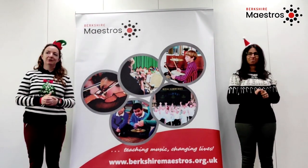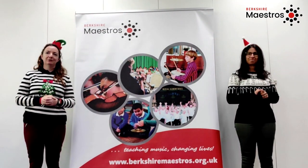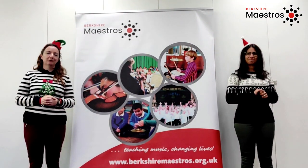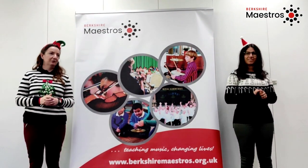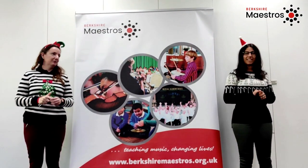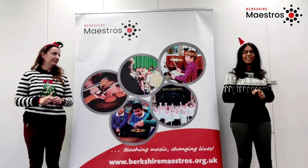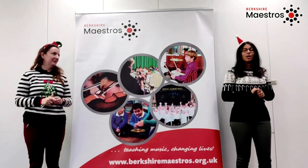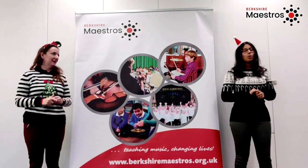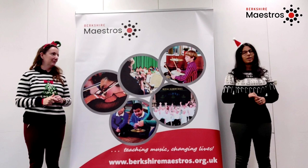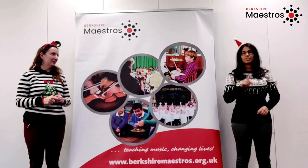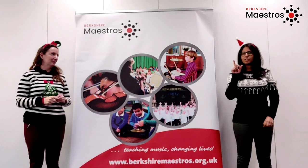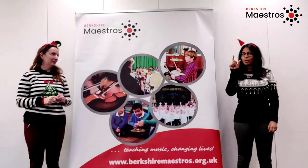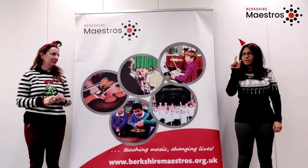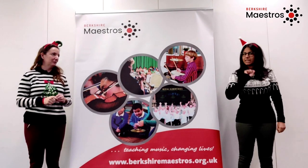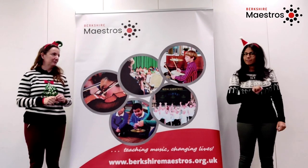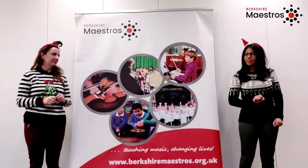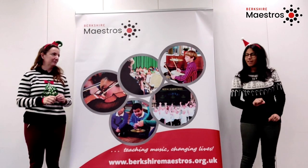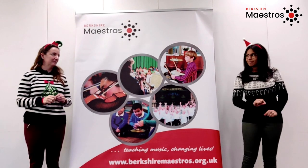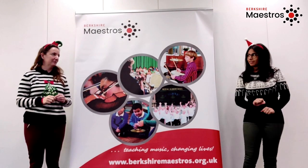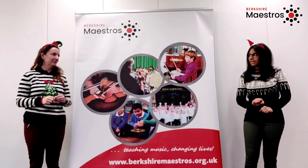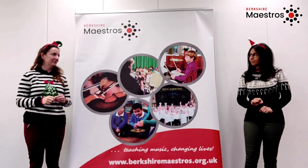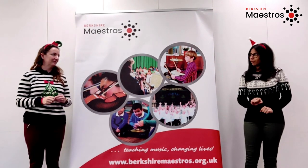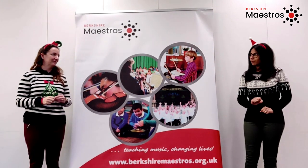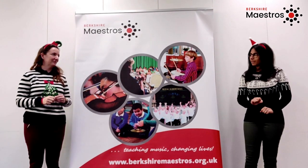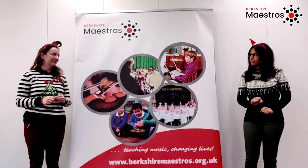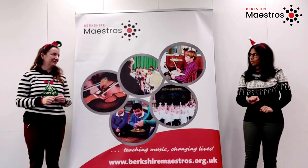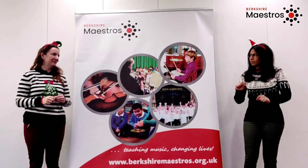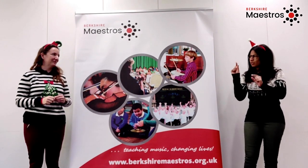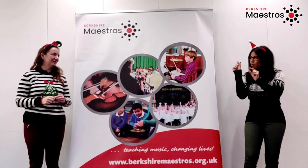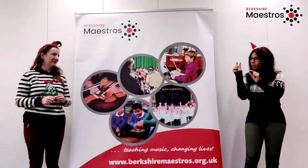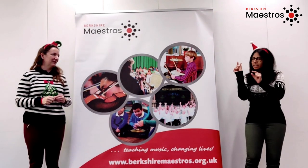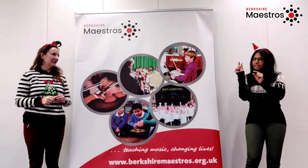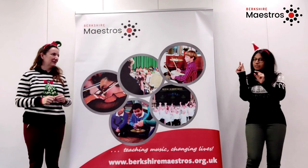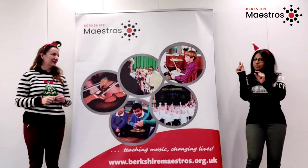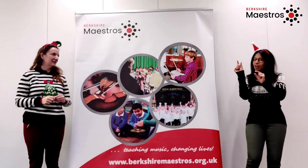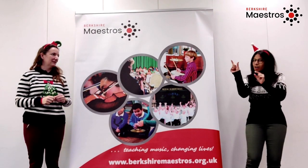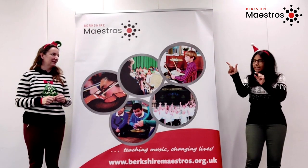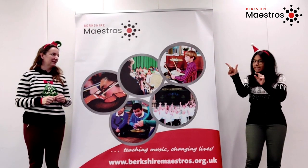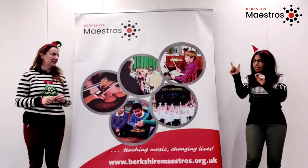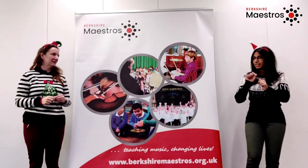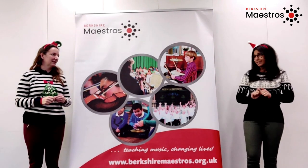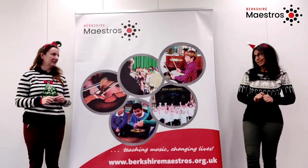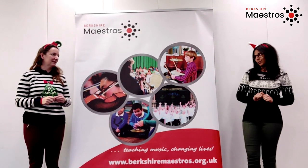Beautiful song. We're so nearly there at the end of with that song. We've just got one little tiny line to add on,